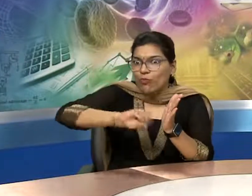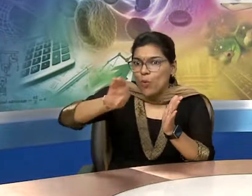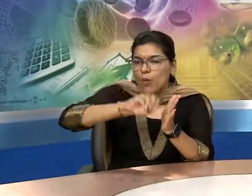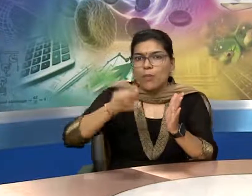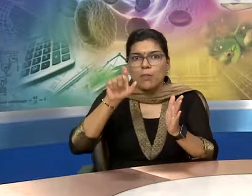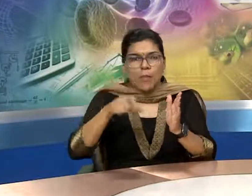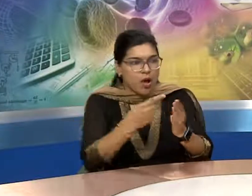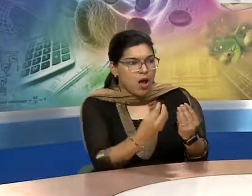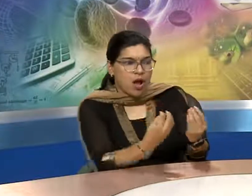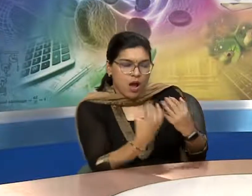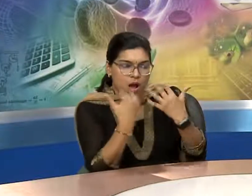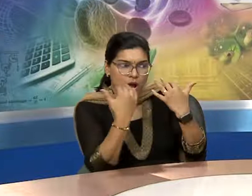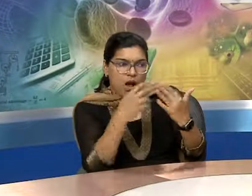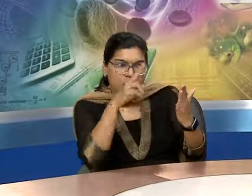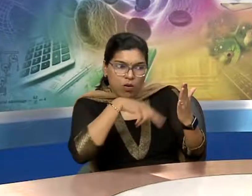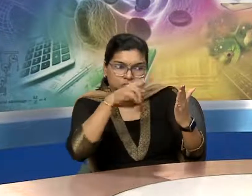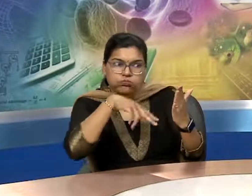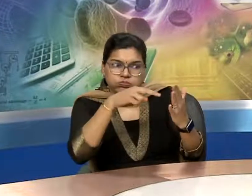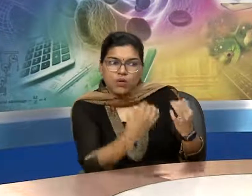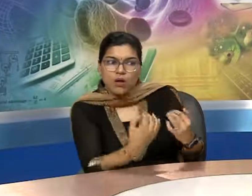purpose we need libraries?